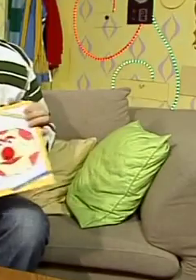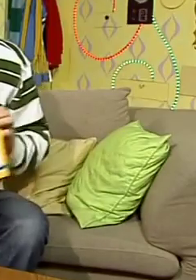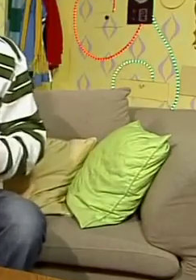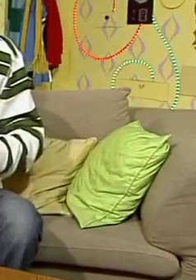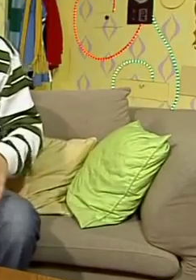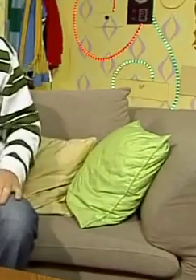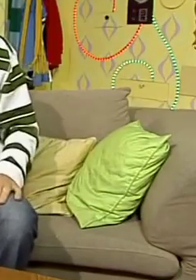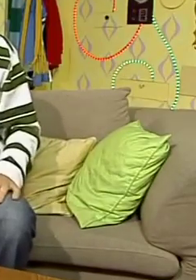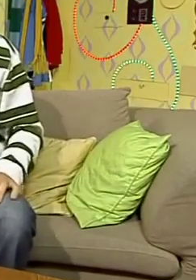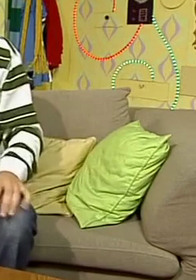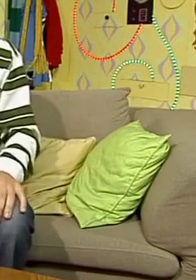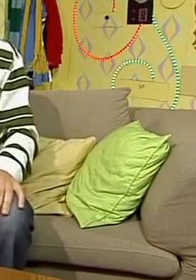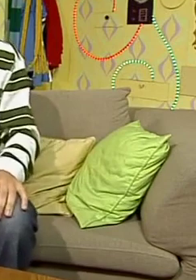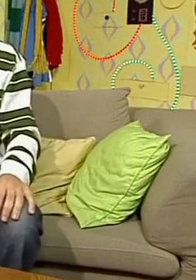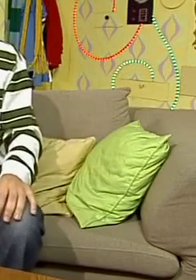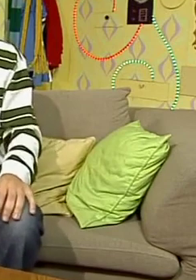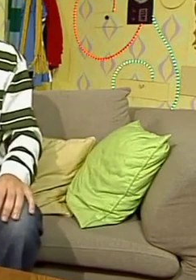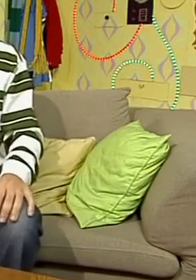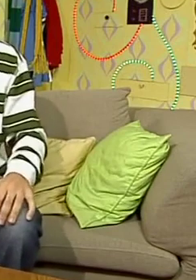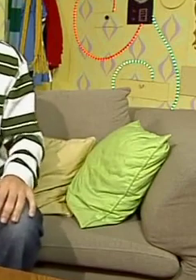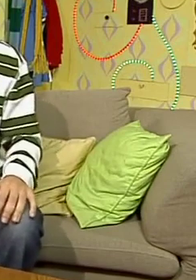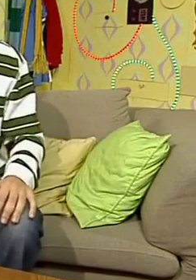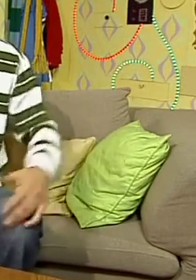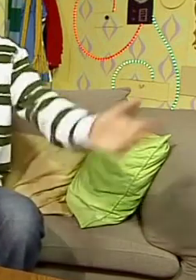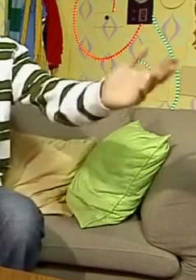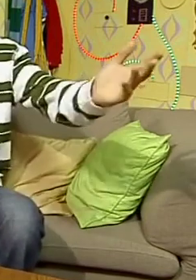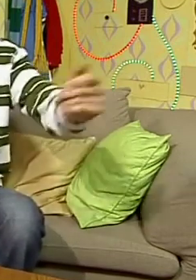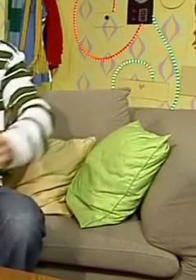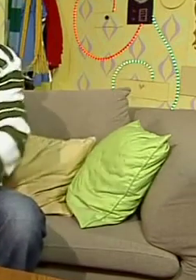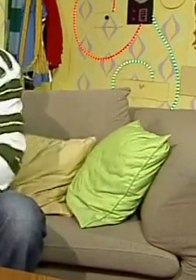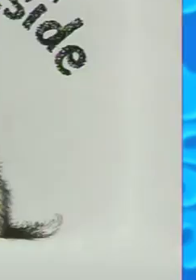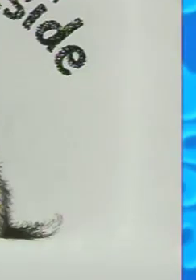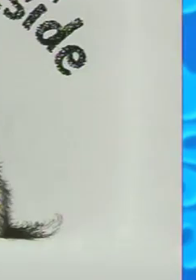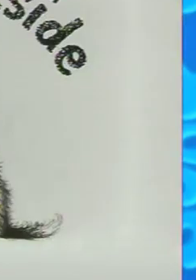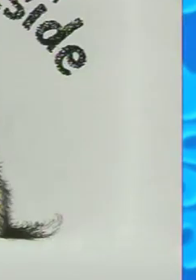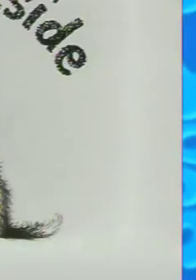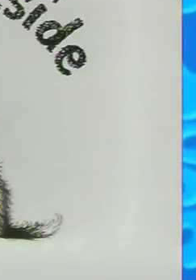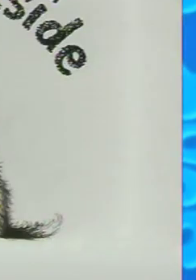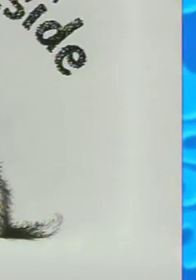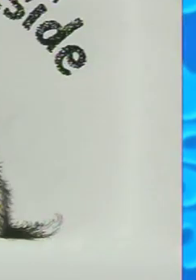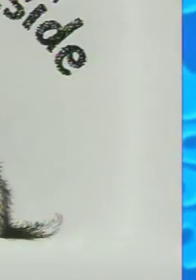lovely day today. And if it's your birthday today, you have a lovely day too. Happy birthday.